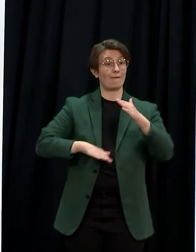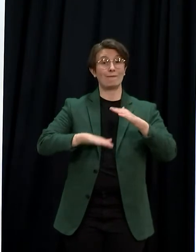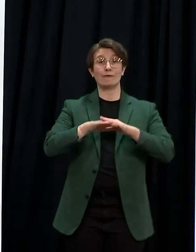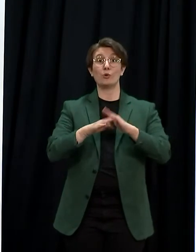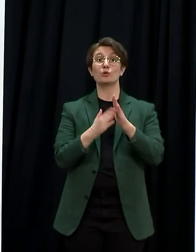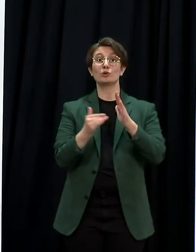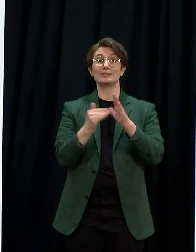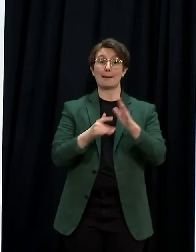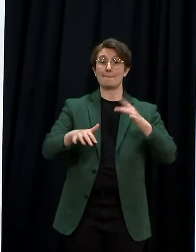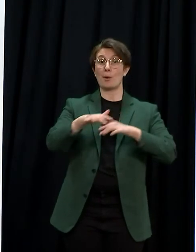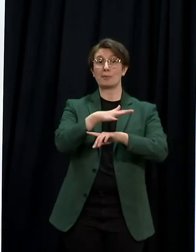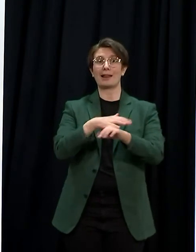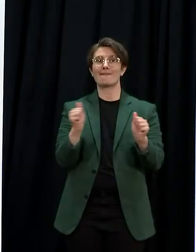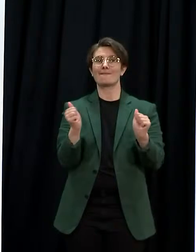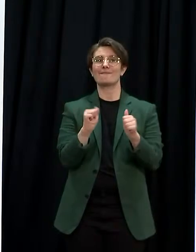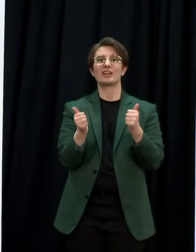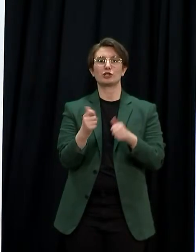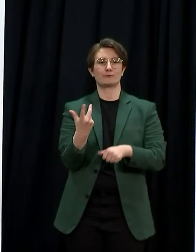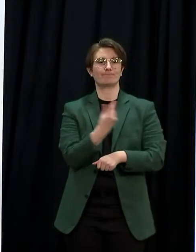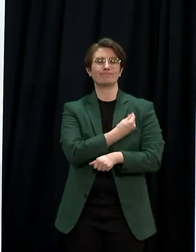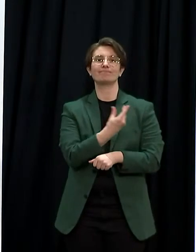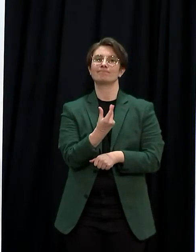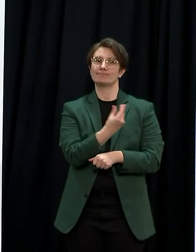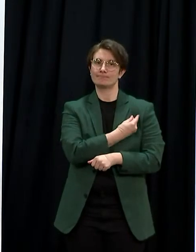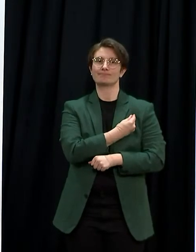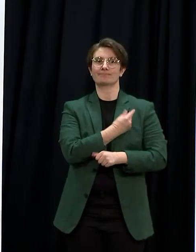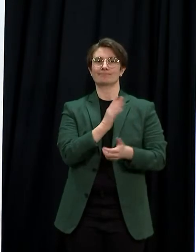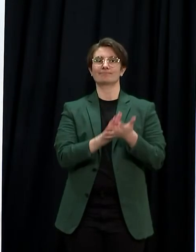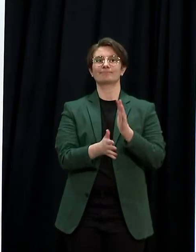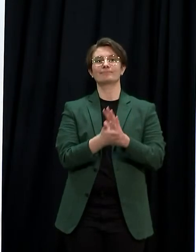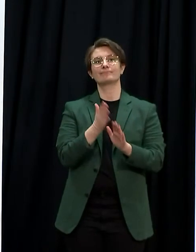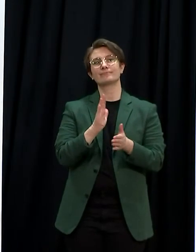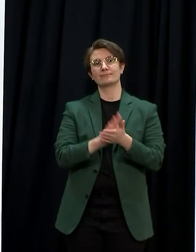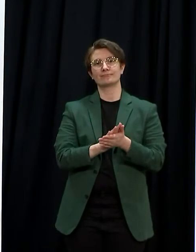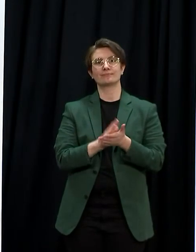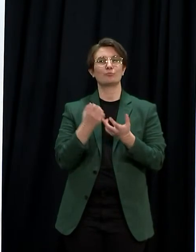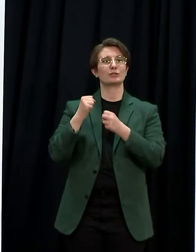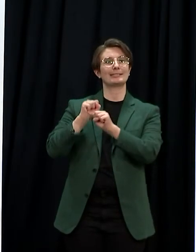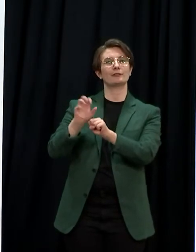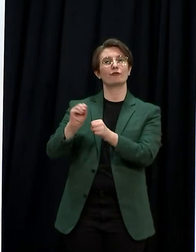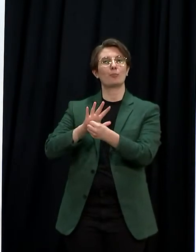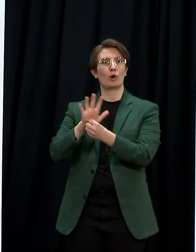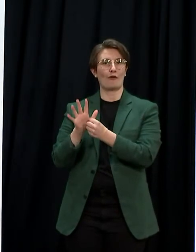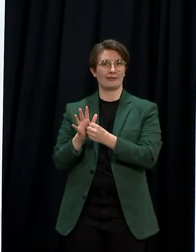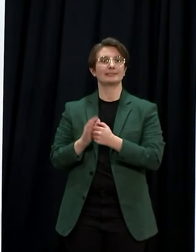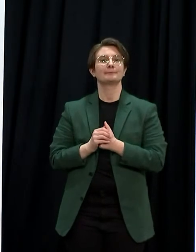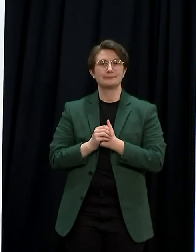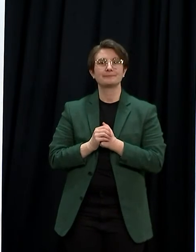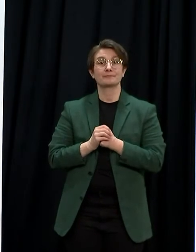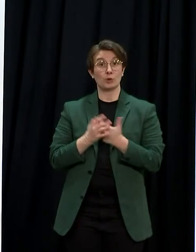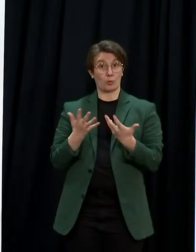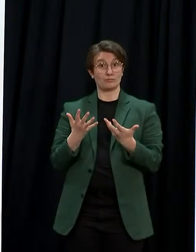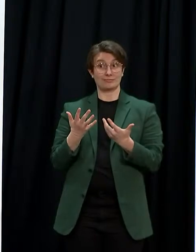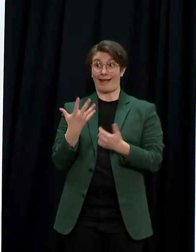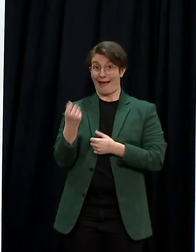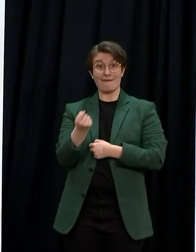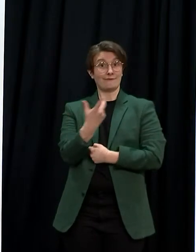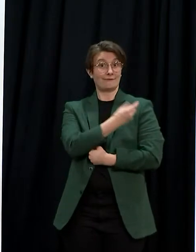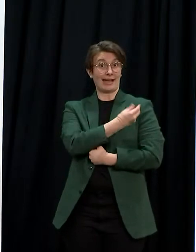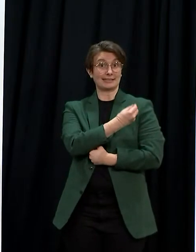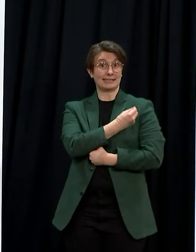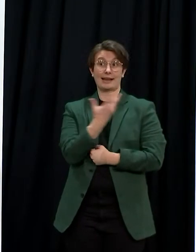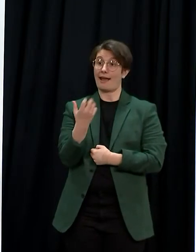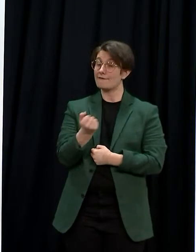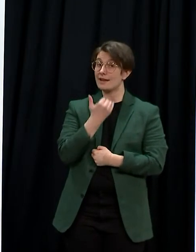restrictions. There is a vaccine there for everyone who wants one, for free, and it's available now. So please, get booked,